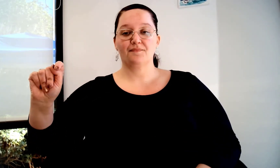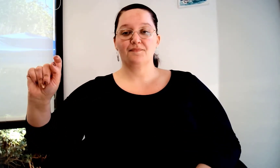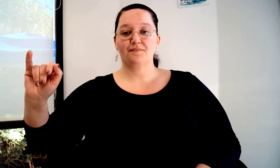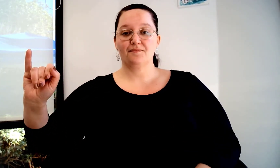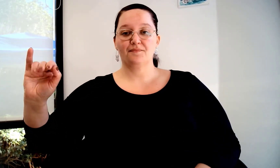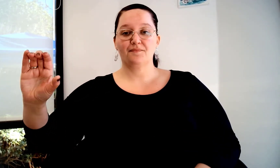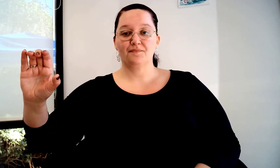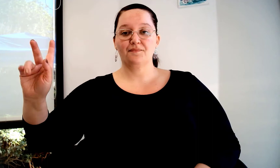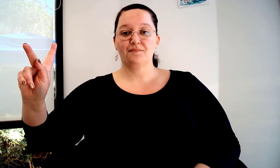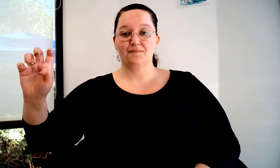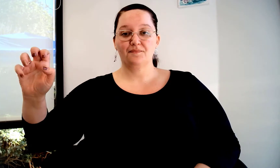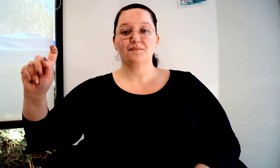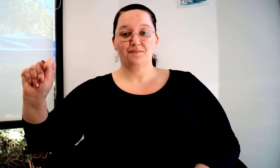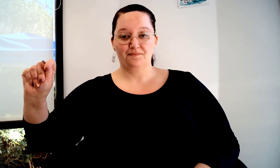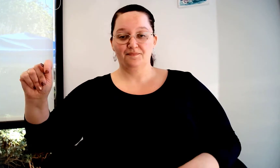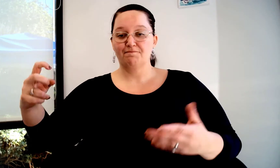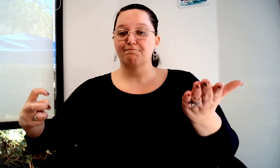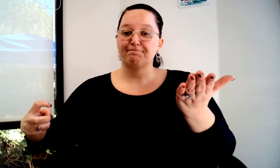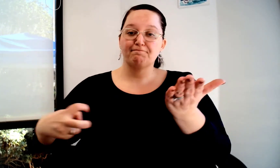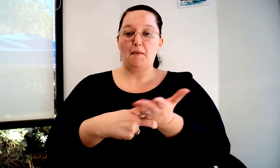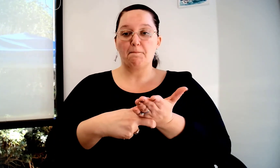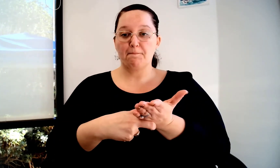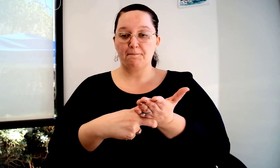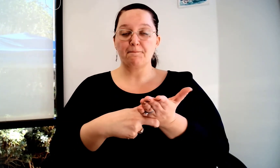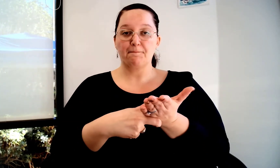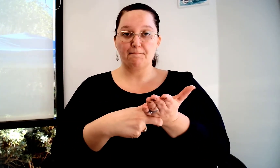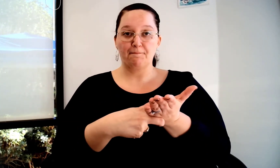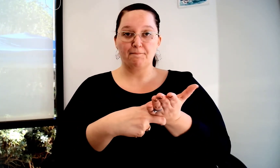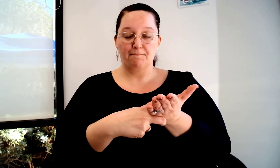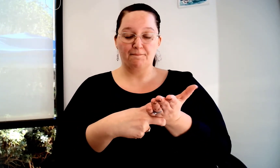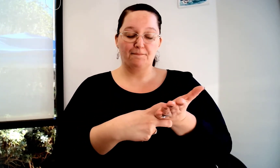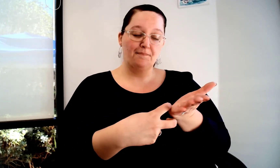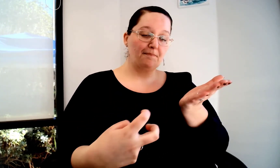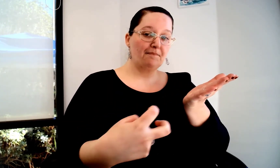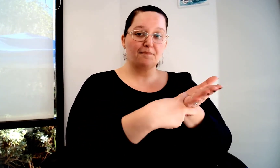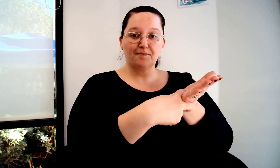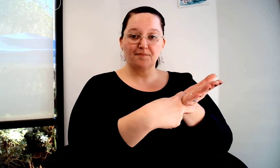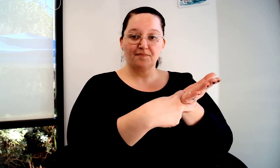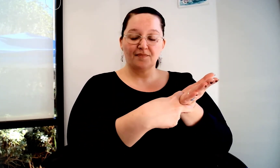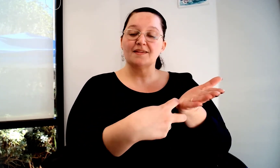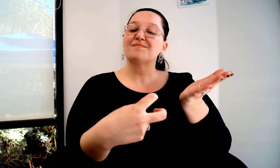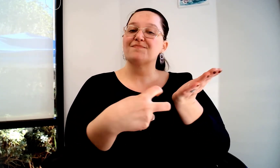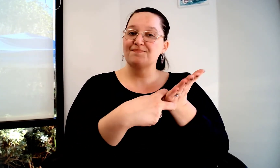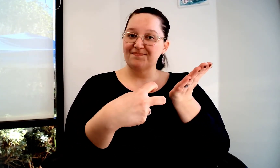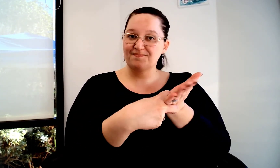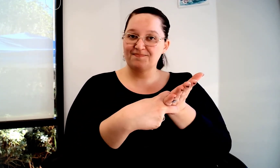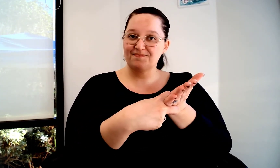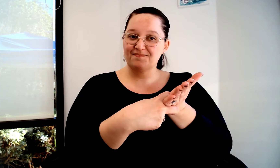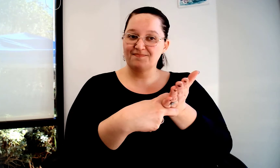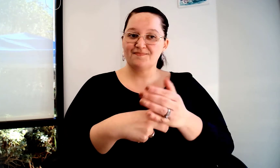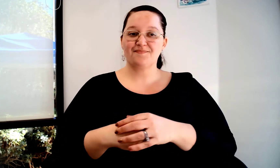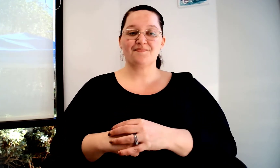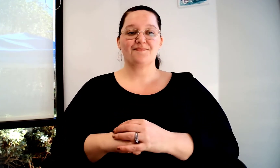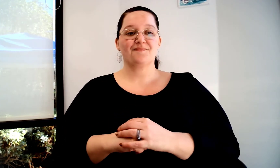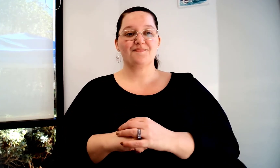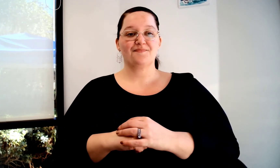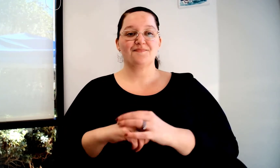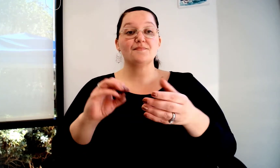be ticketed, or to ticket someone. 1 time is the verb, 2 times is the noun.